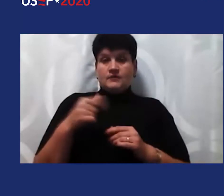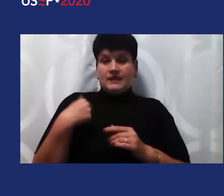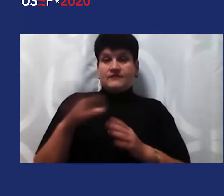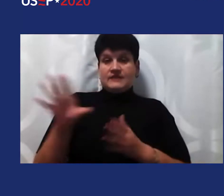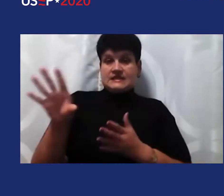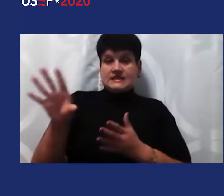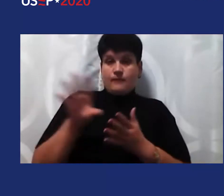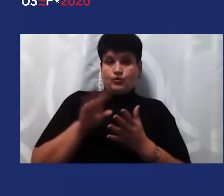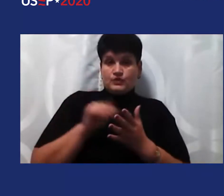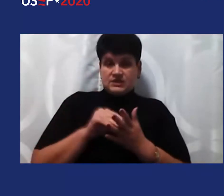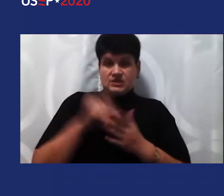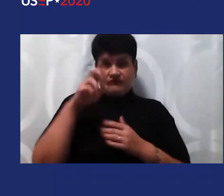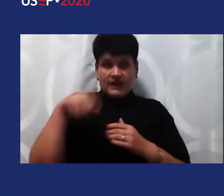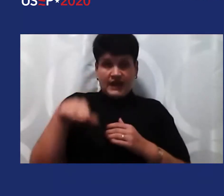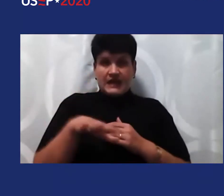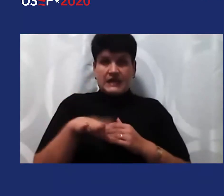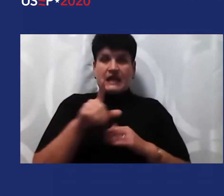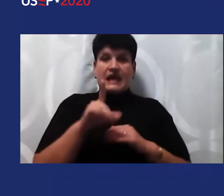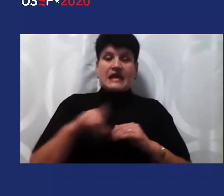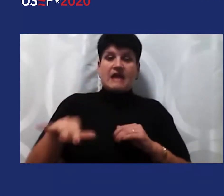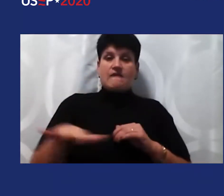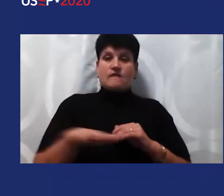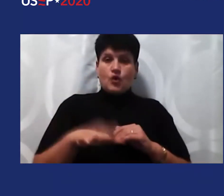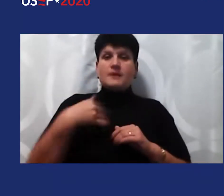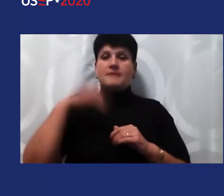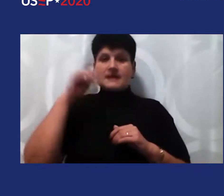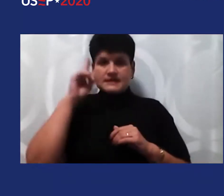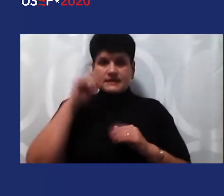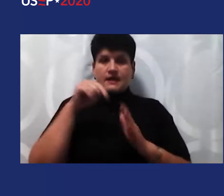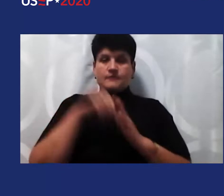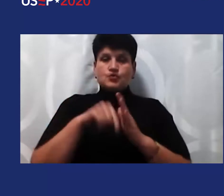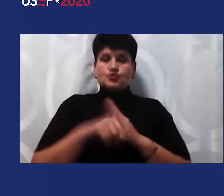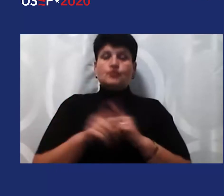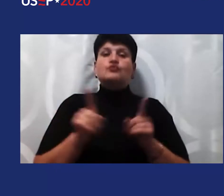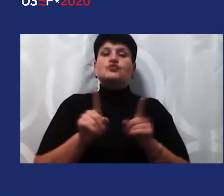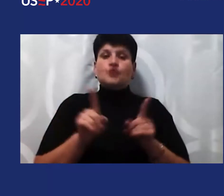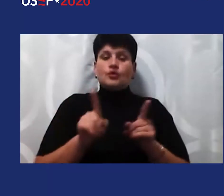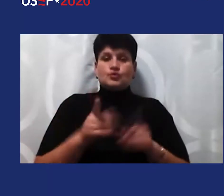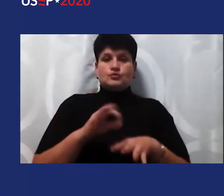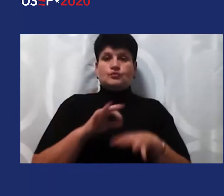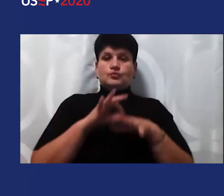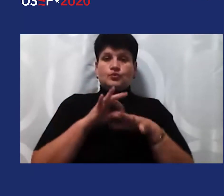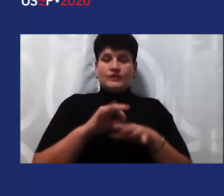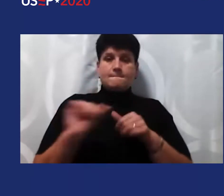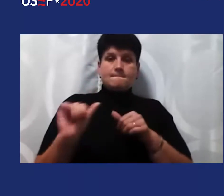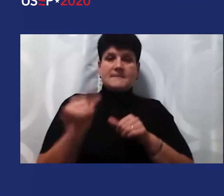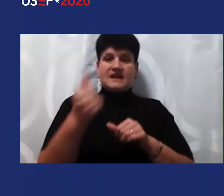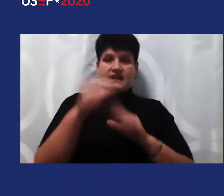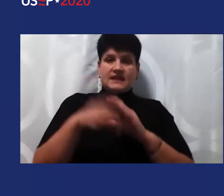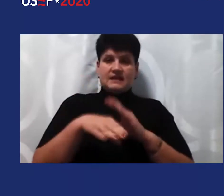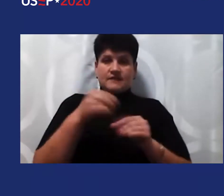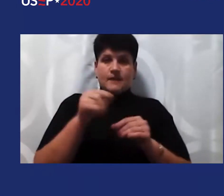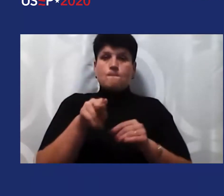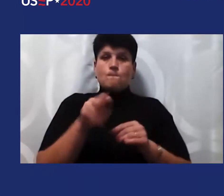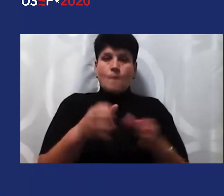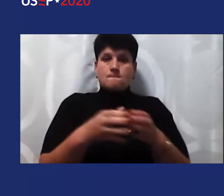this system of primaries has been widely spread in the European countries. The essence of primaries is that first you have